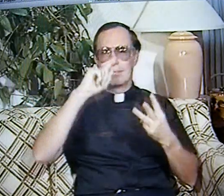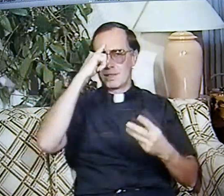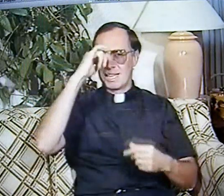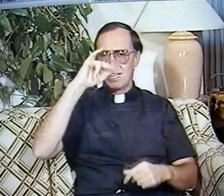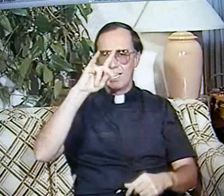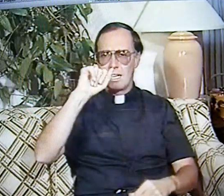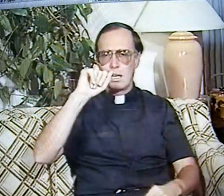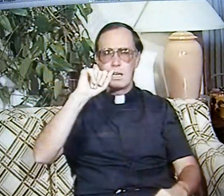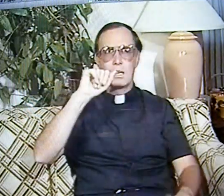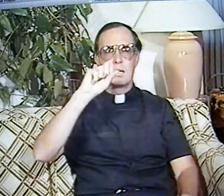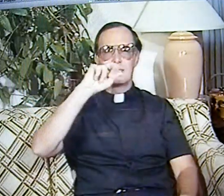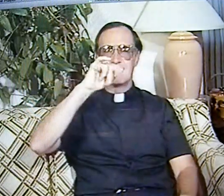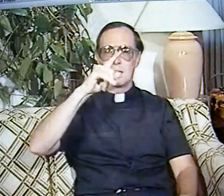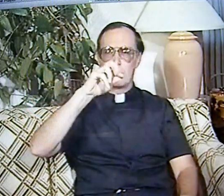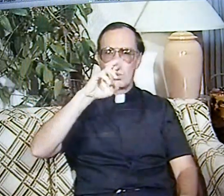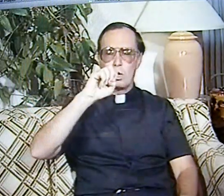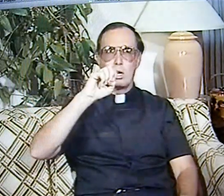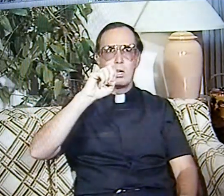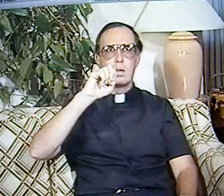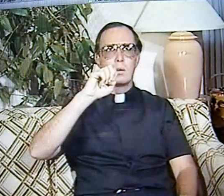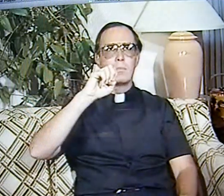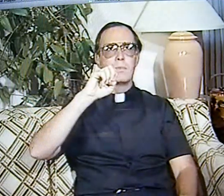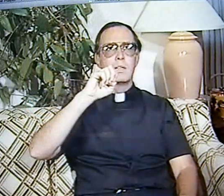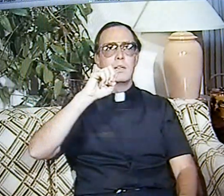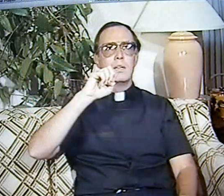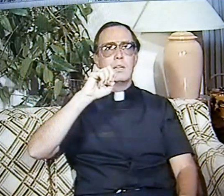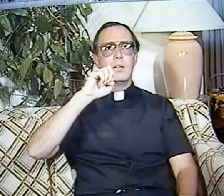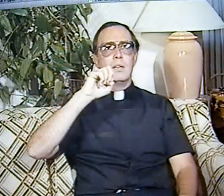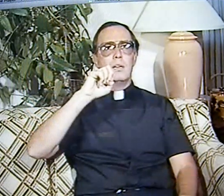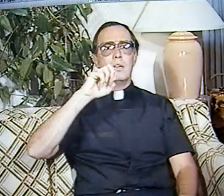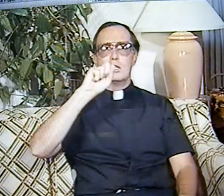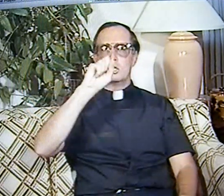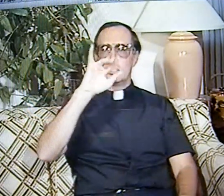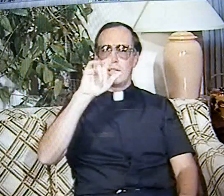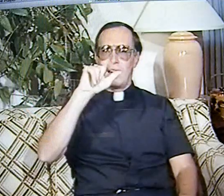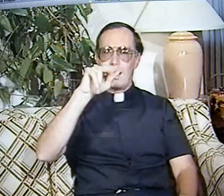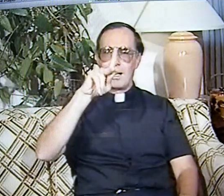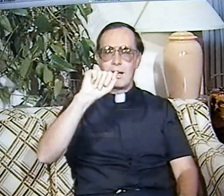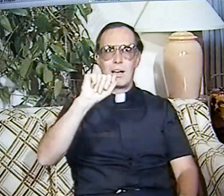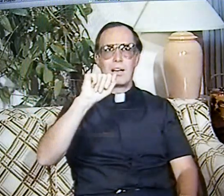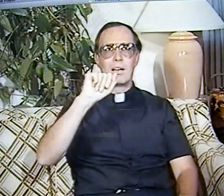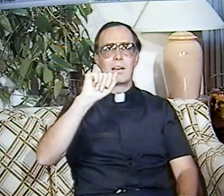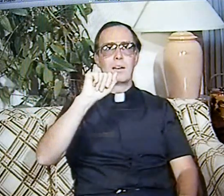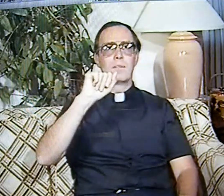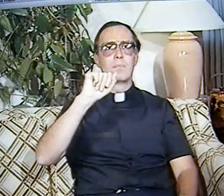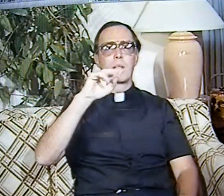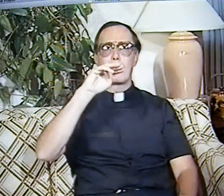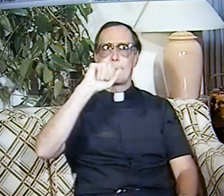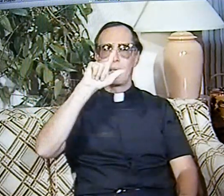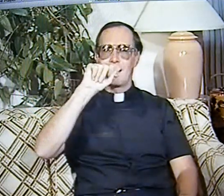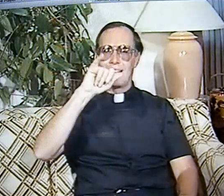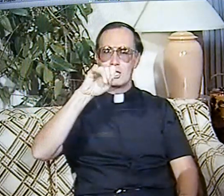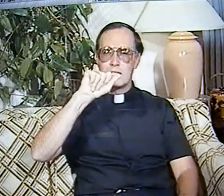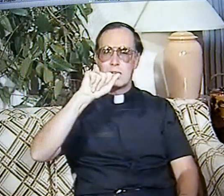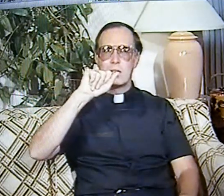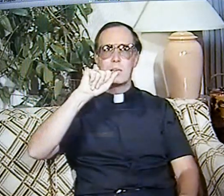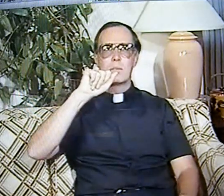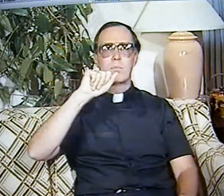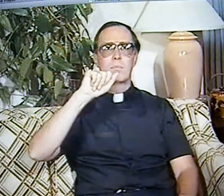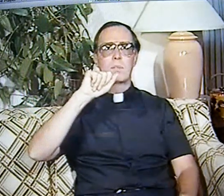I went to the Philippine Islands, Singapore, Sri Lanka,